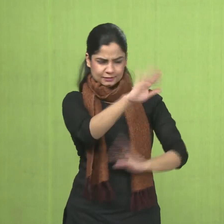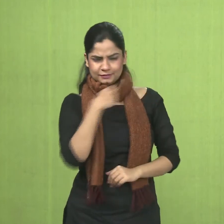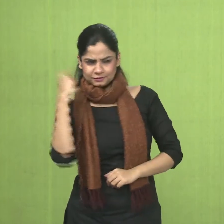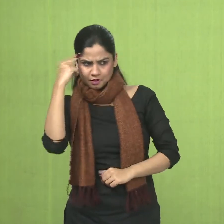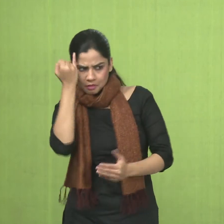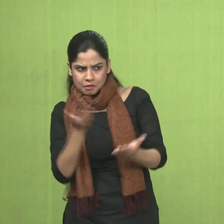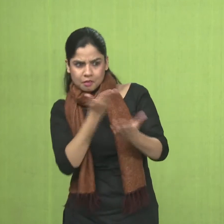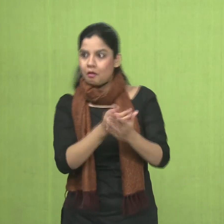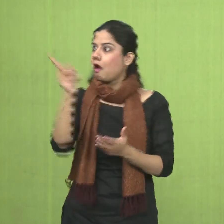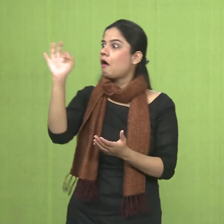suggestions.